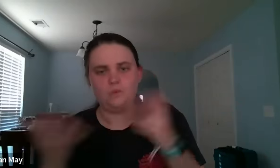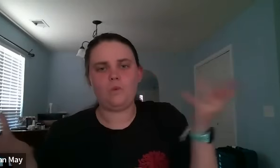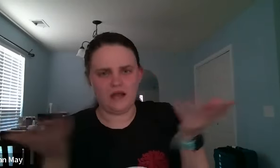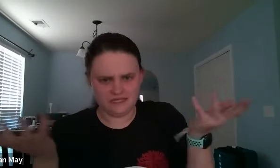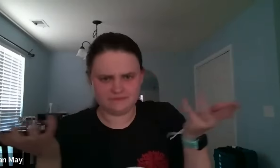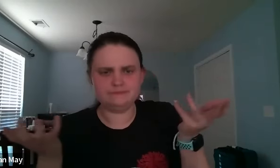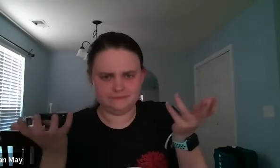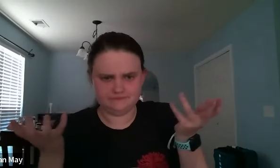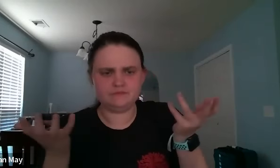What.